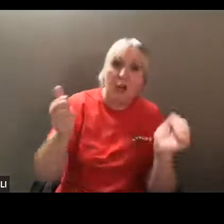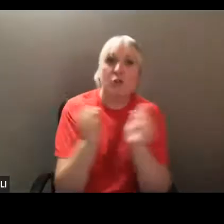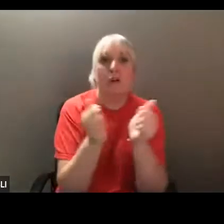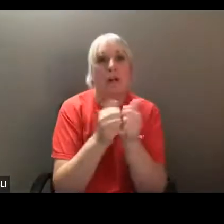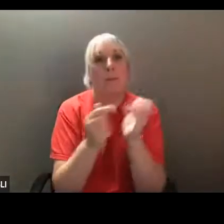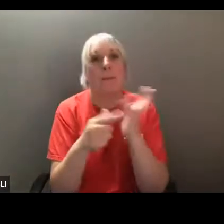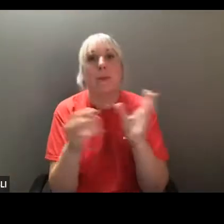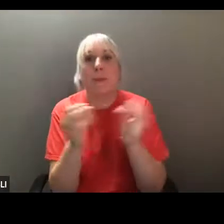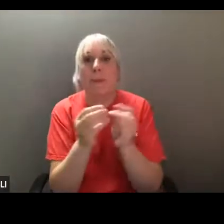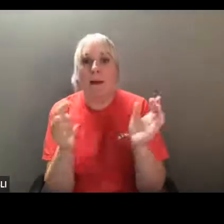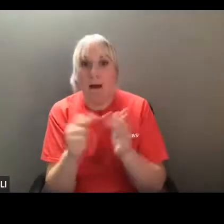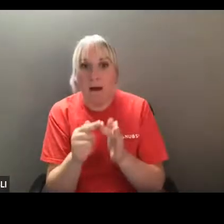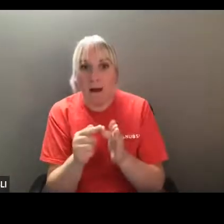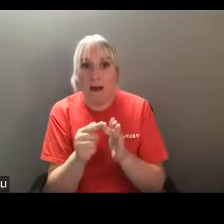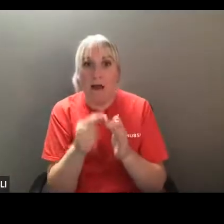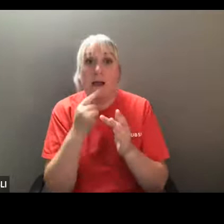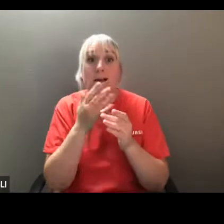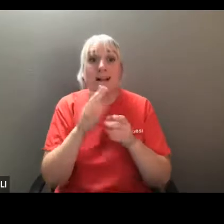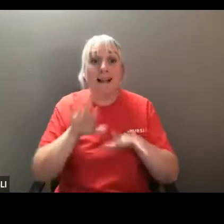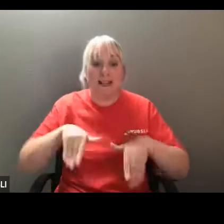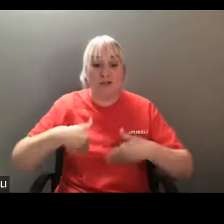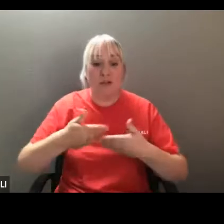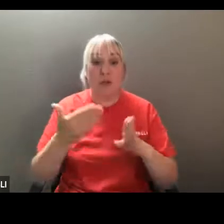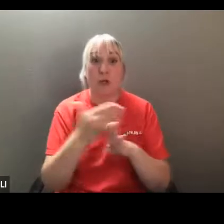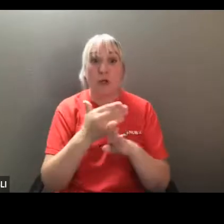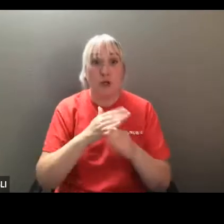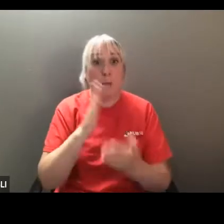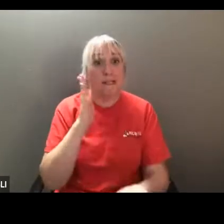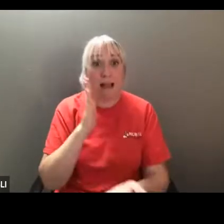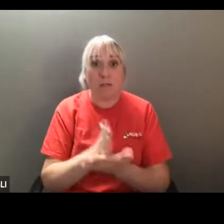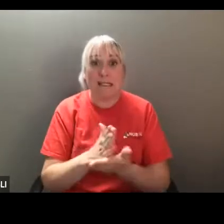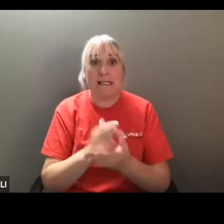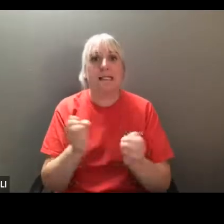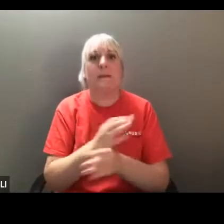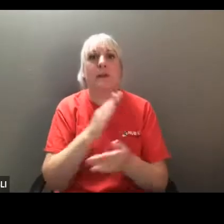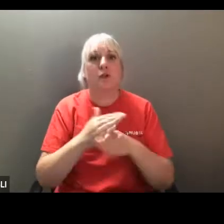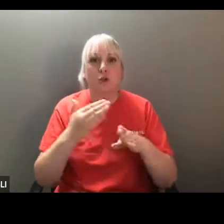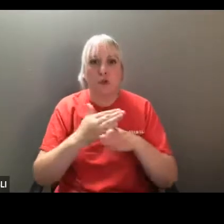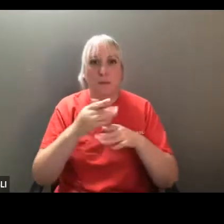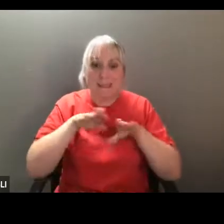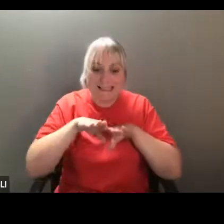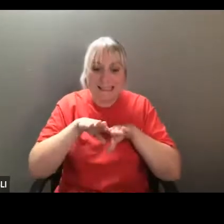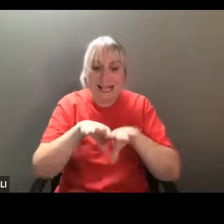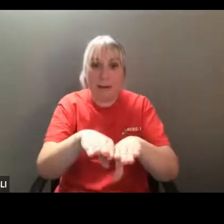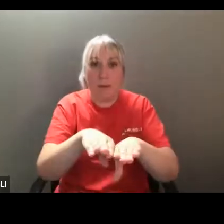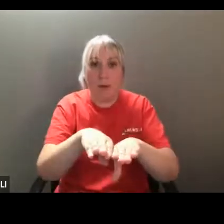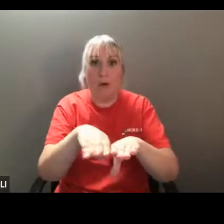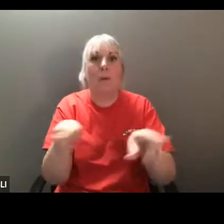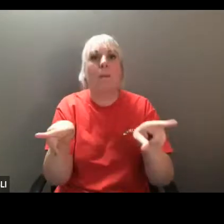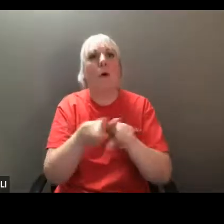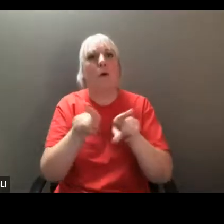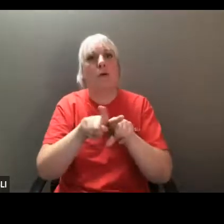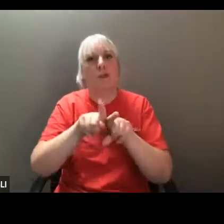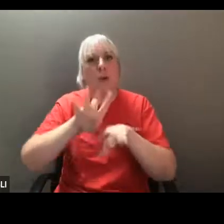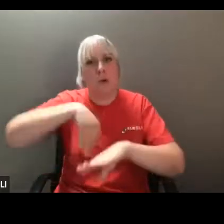introducing a jobs guarantee to keep employment stable and bringing in rent controls to limit housing